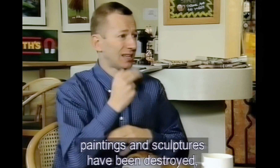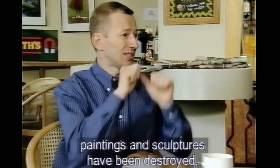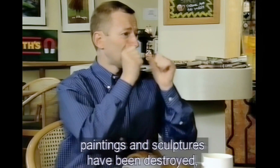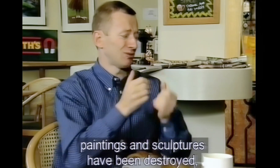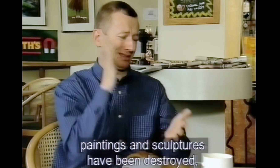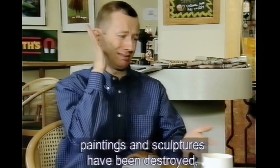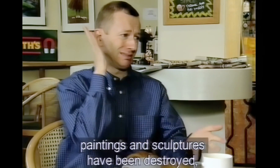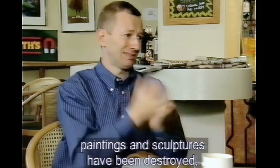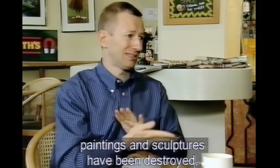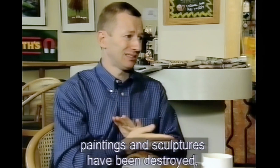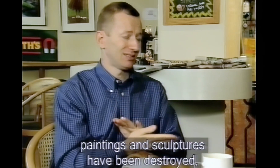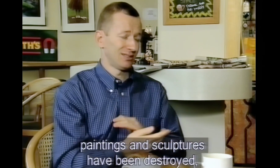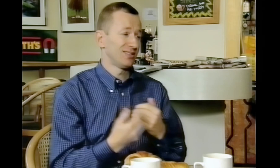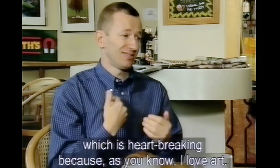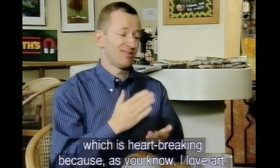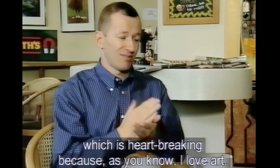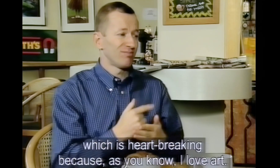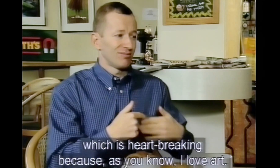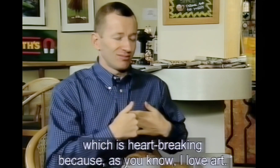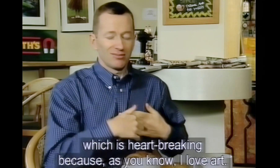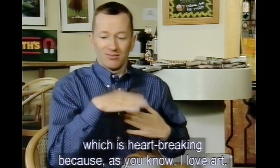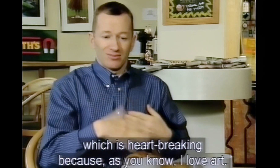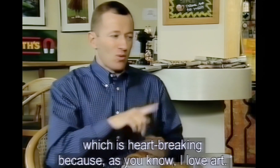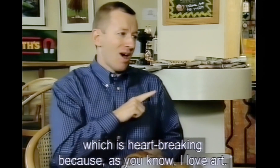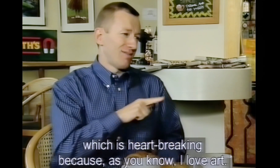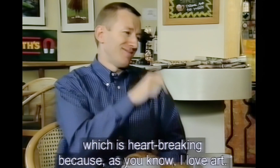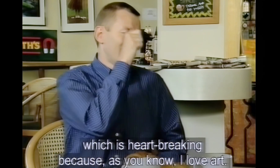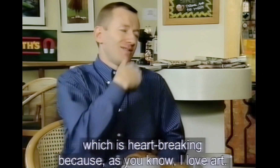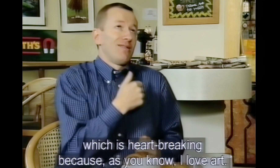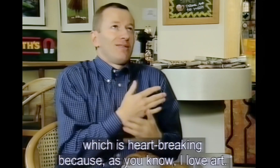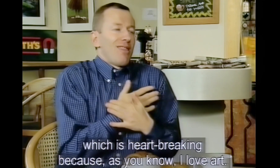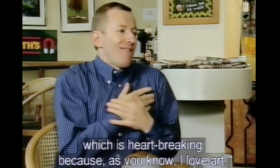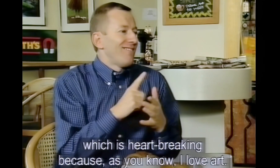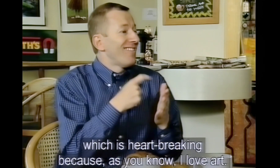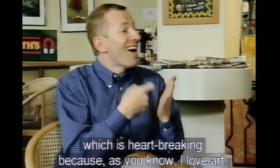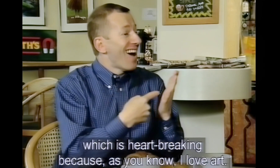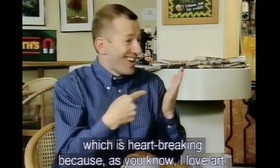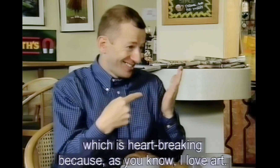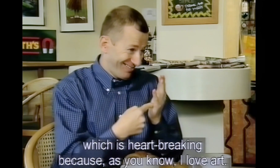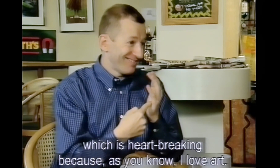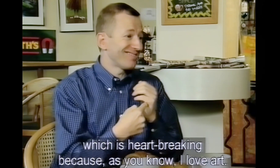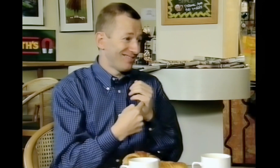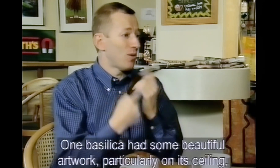is heartbreaking, as you know I love art. One of the basilicas has some beautiful artwork, particularly on its